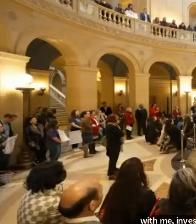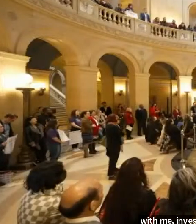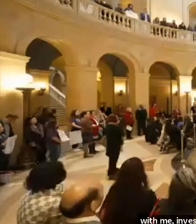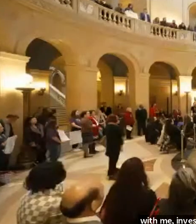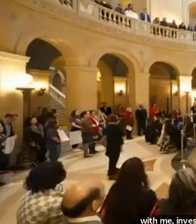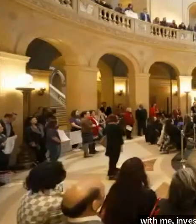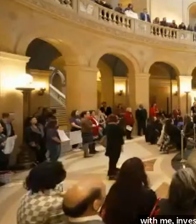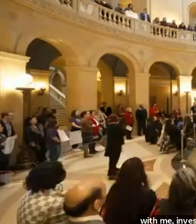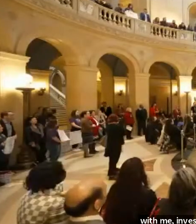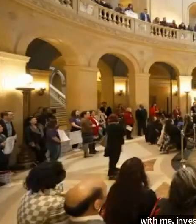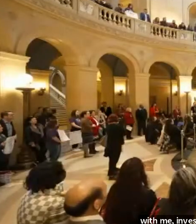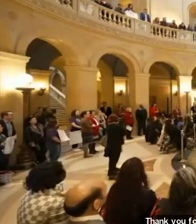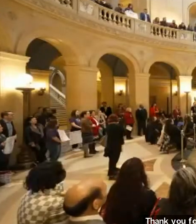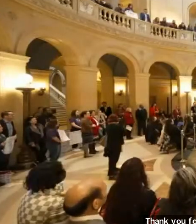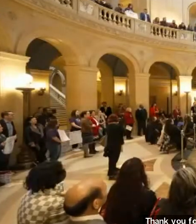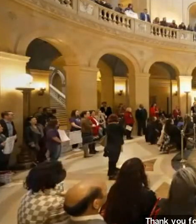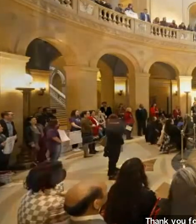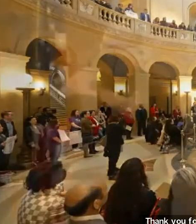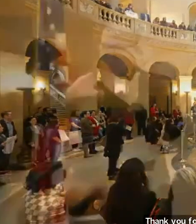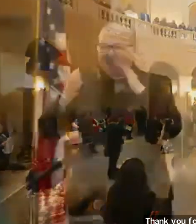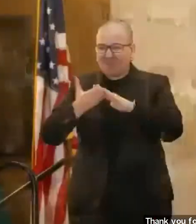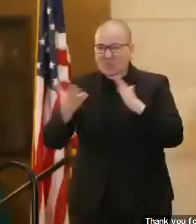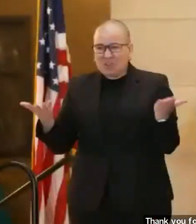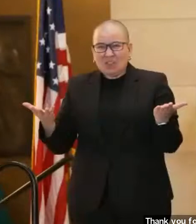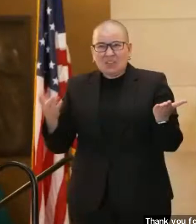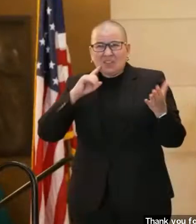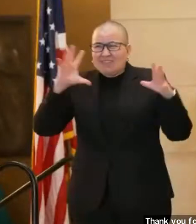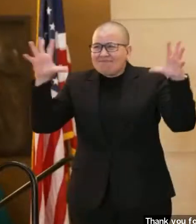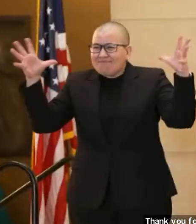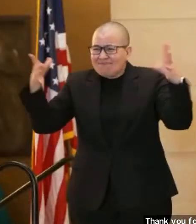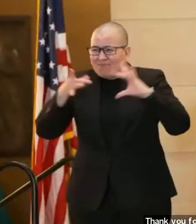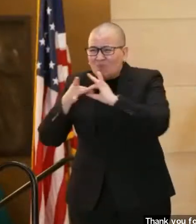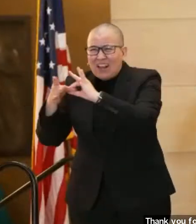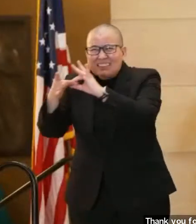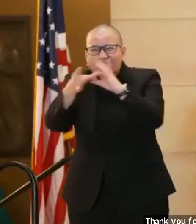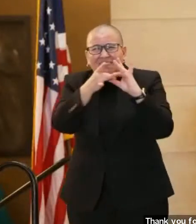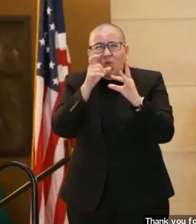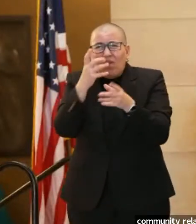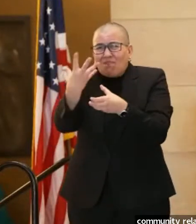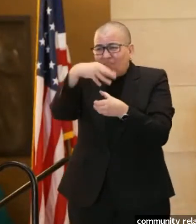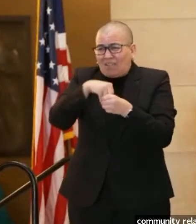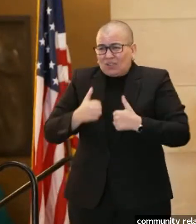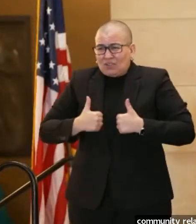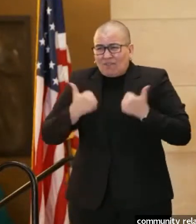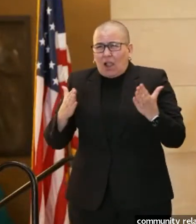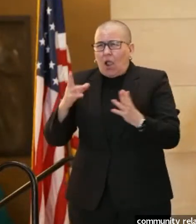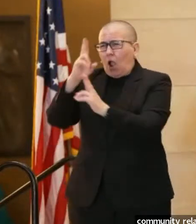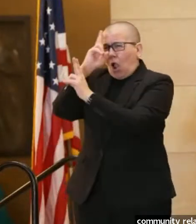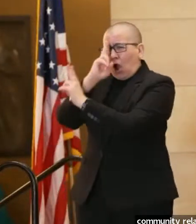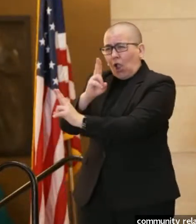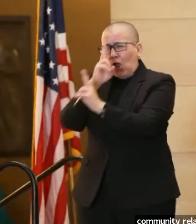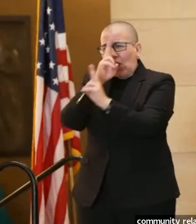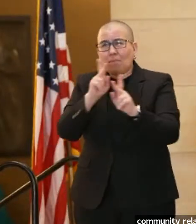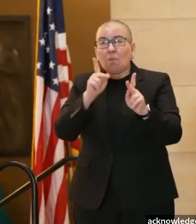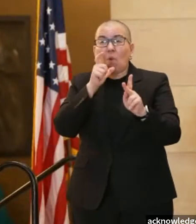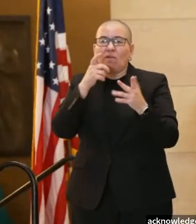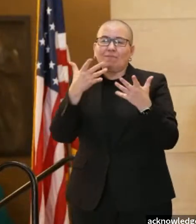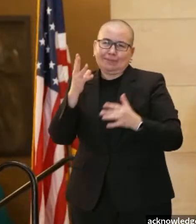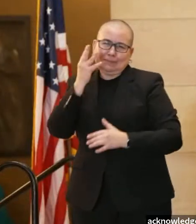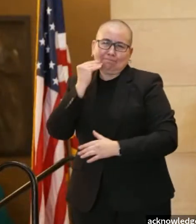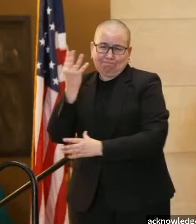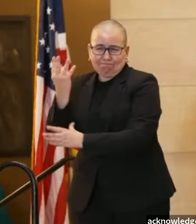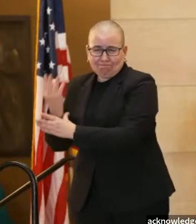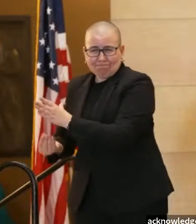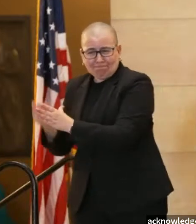community relatives that have survived. And we also acknowledge and honor the ones that have not. We need the state